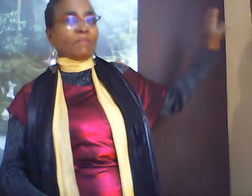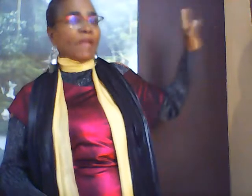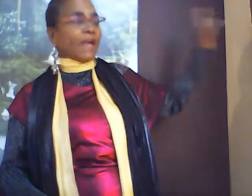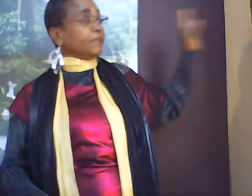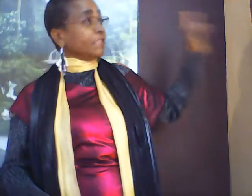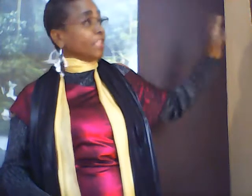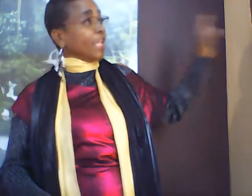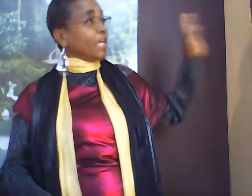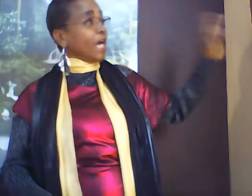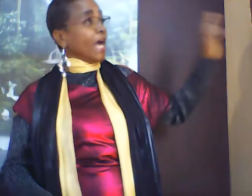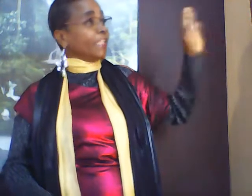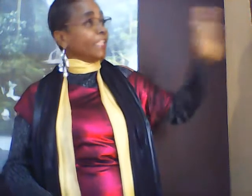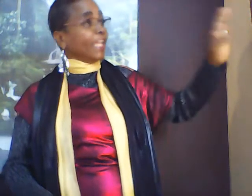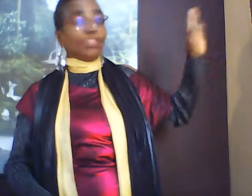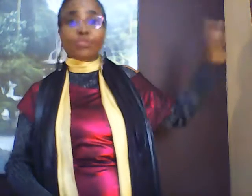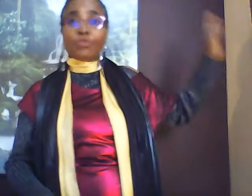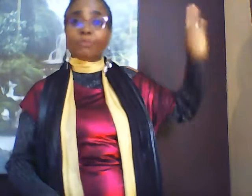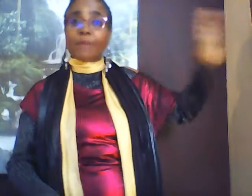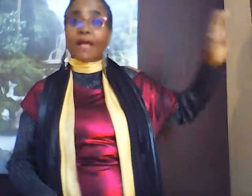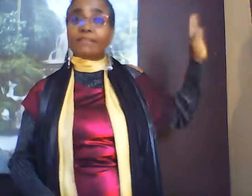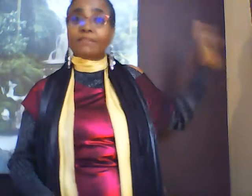Impaired. Degradation pathway